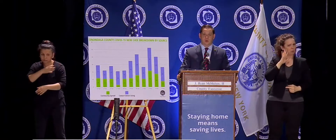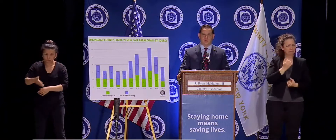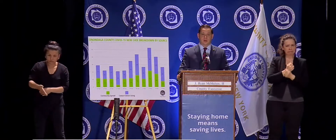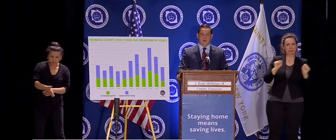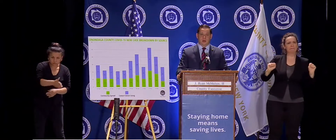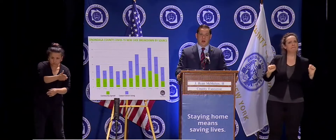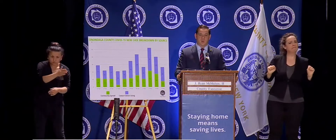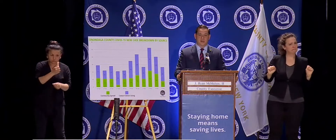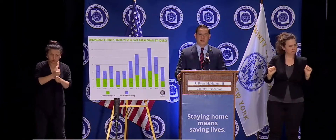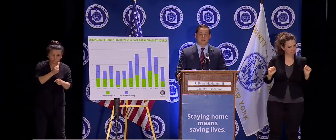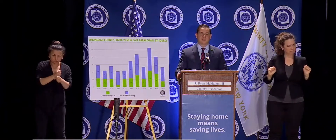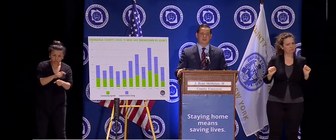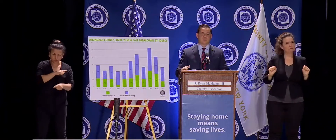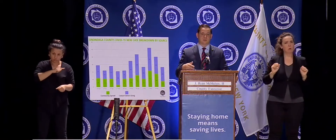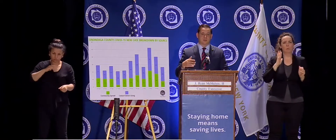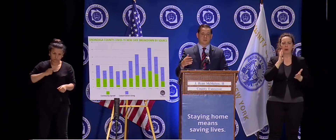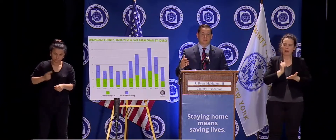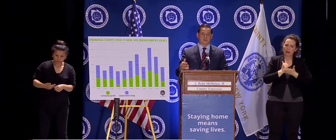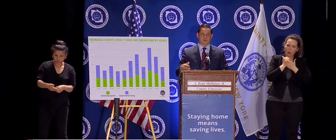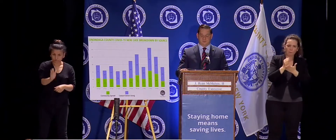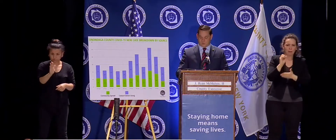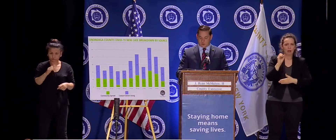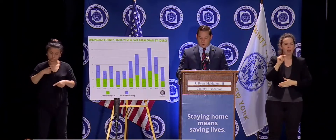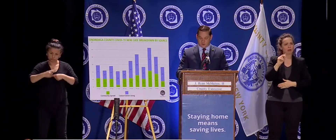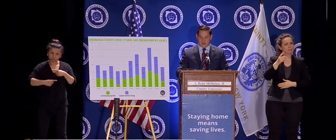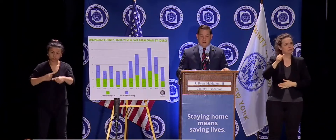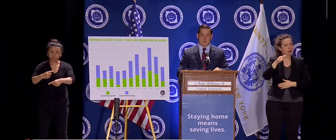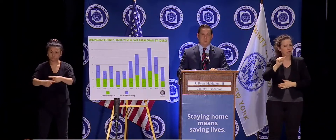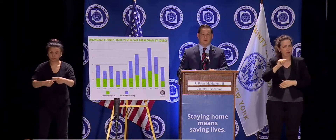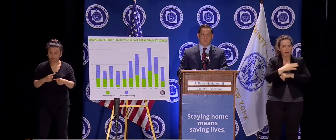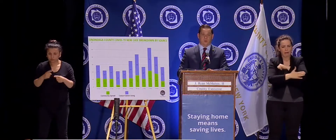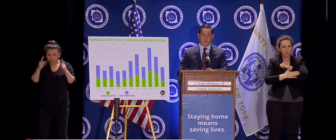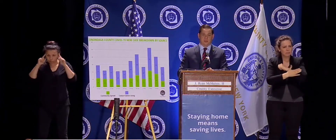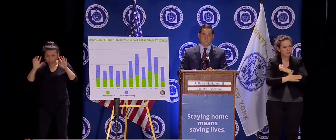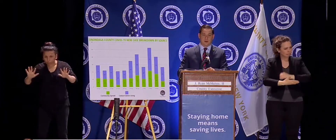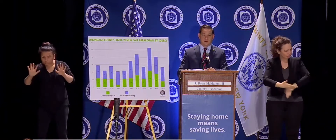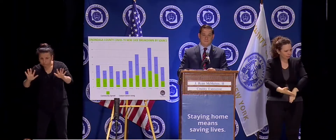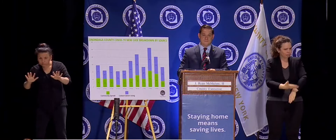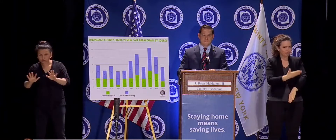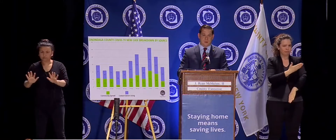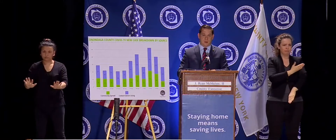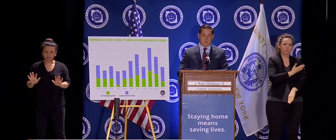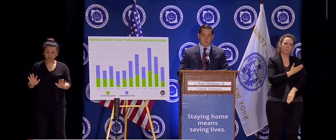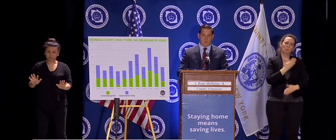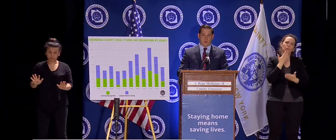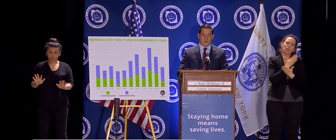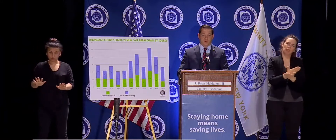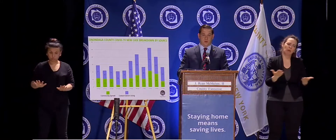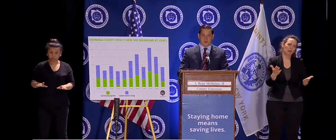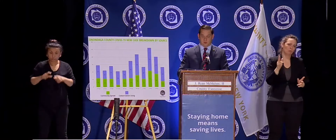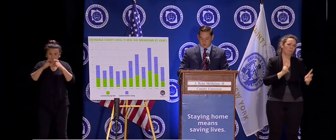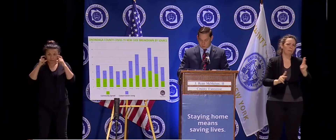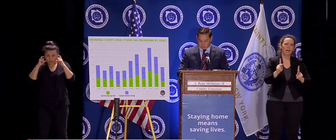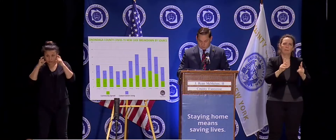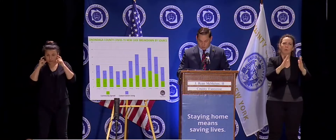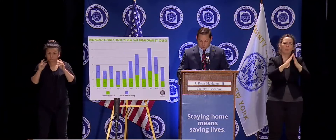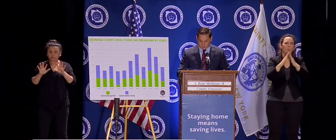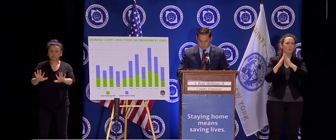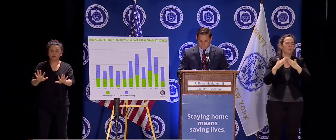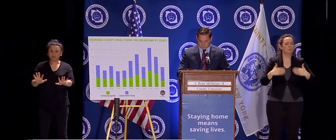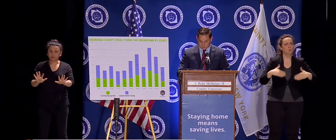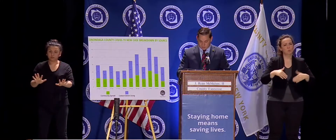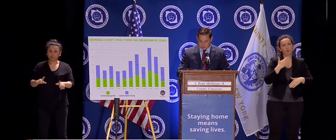moving forward. We need to continue to be diligent. So I want to thank everybody for the work they've done, but more importantly, the work they will do moving